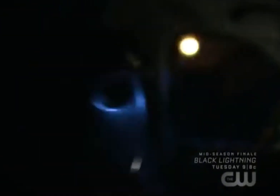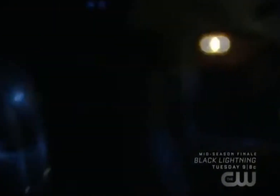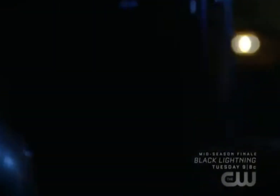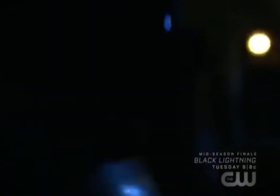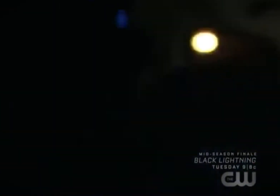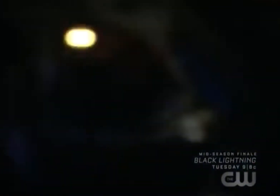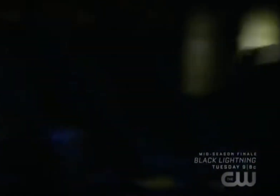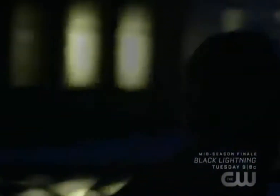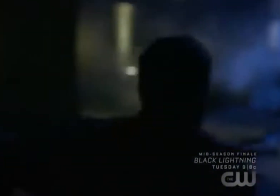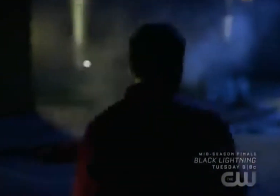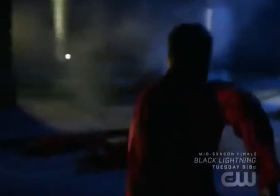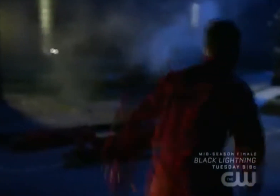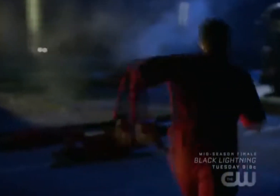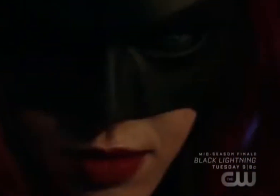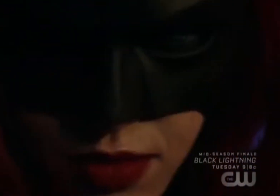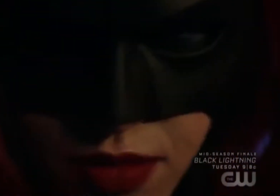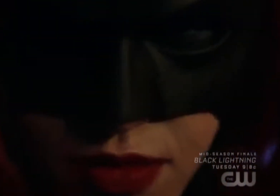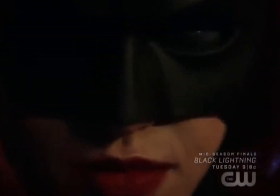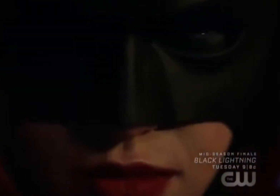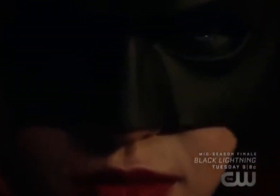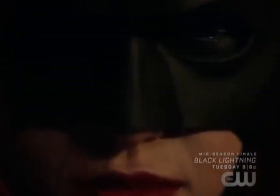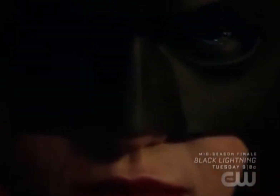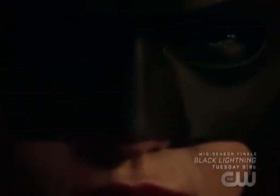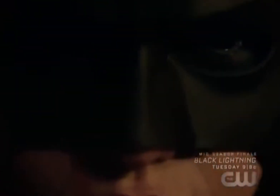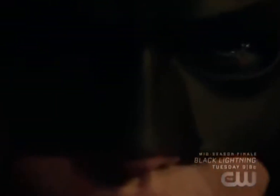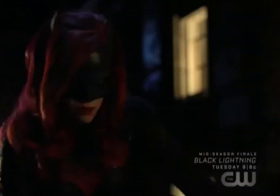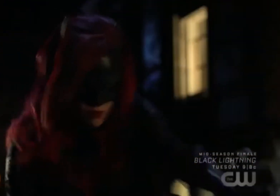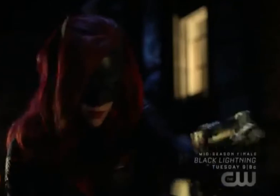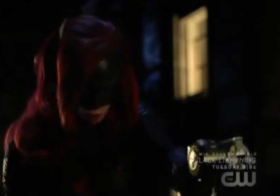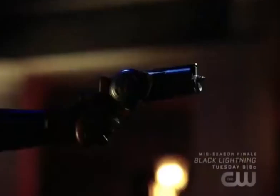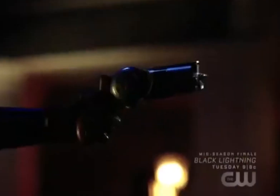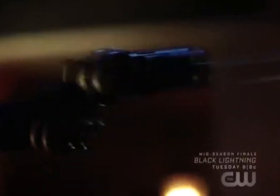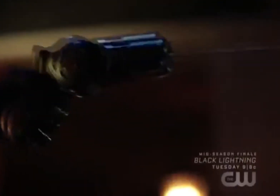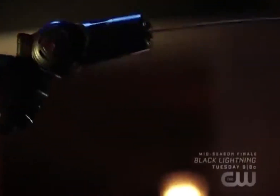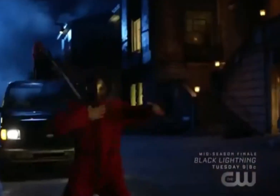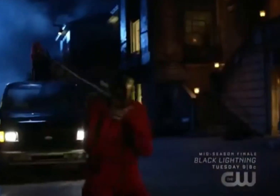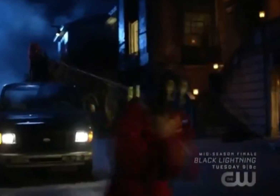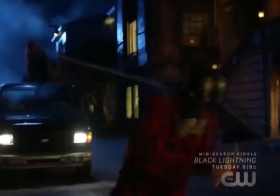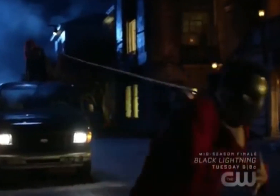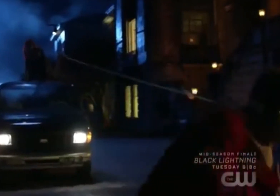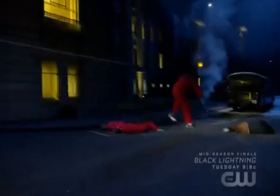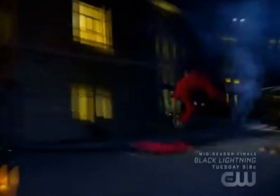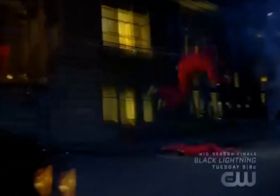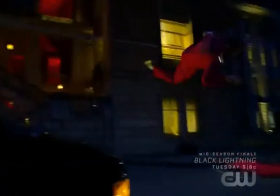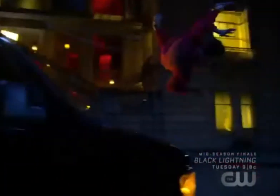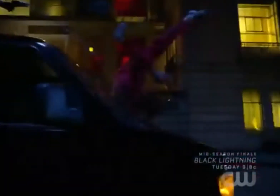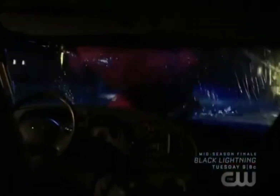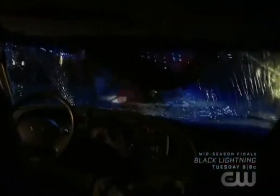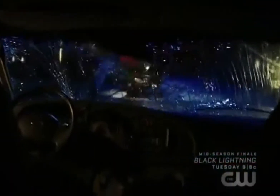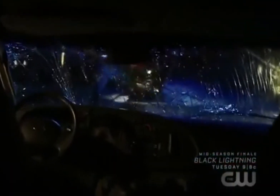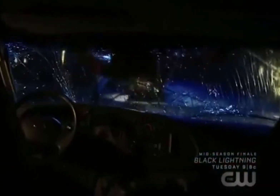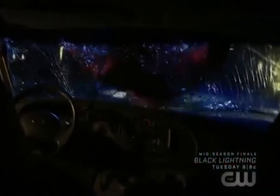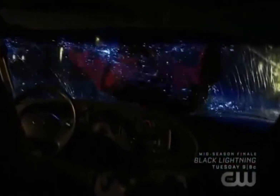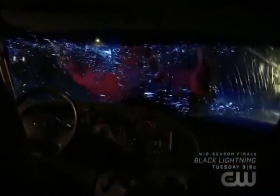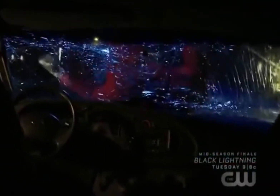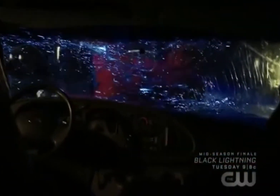enough of Batwoman to truly evaluate whether Ruby Rose deserves a show on her own.